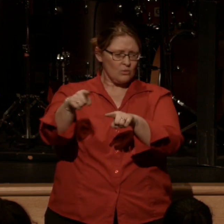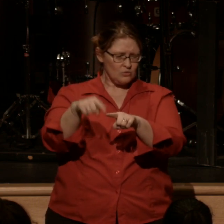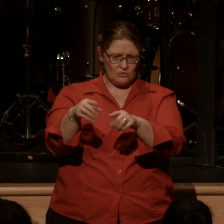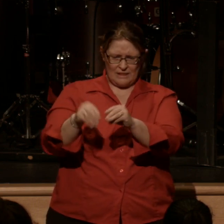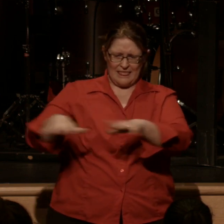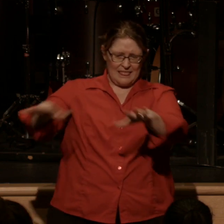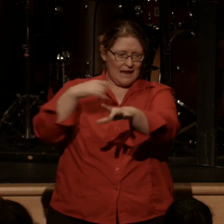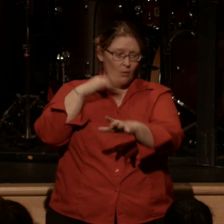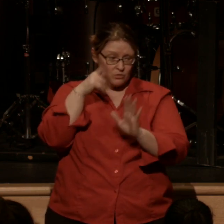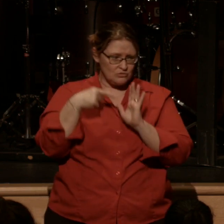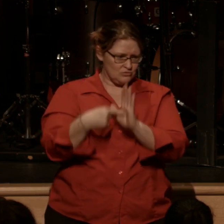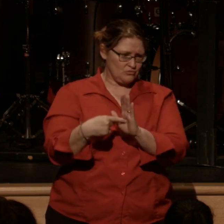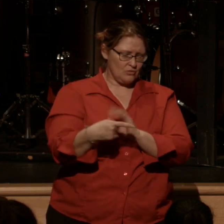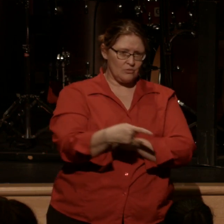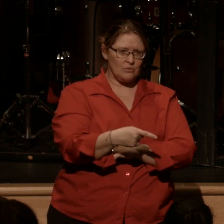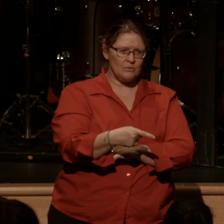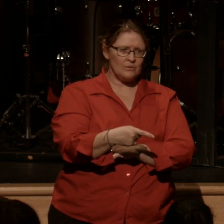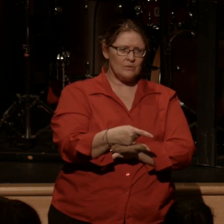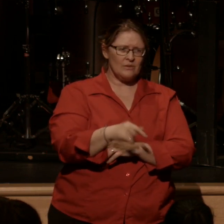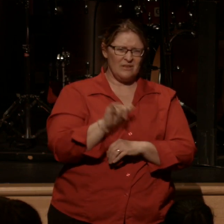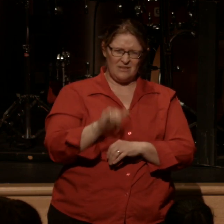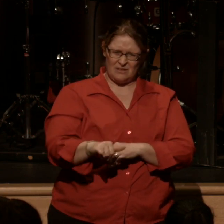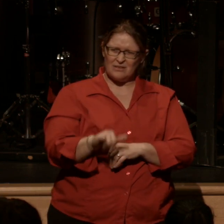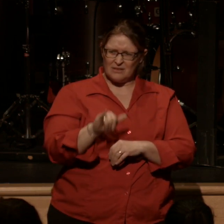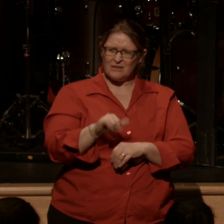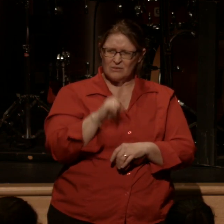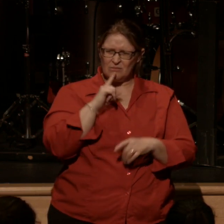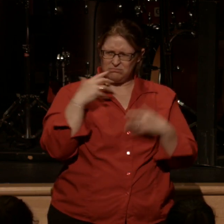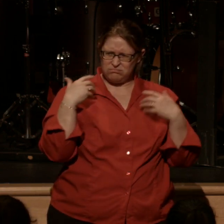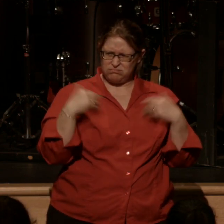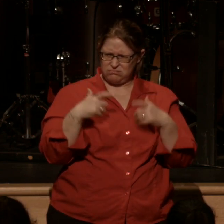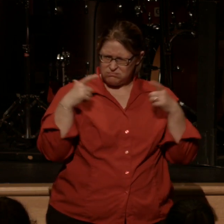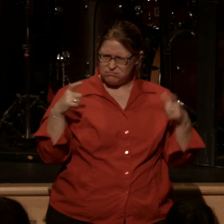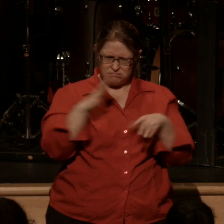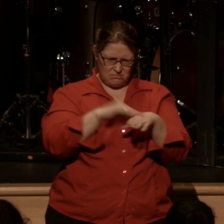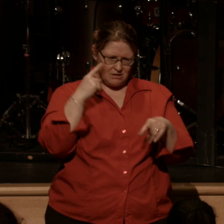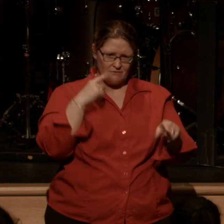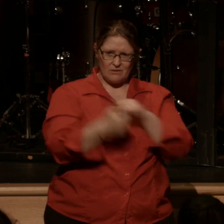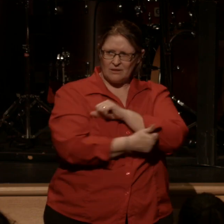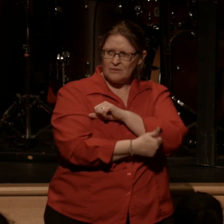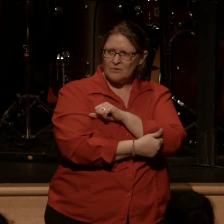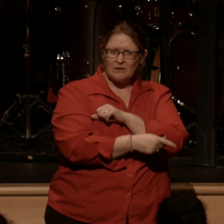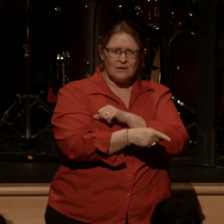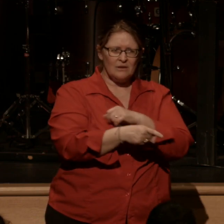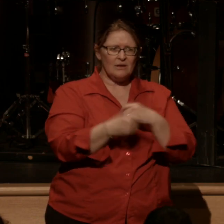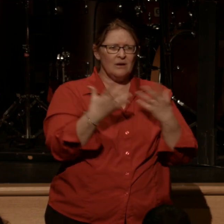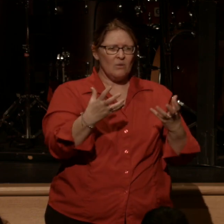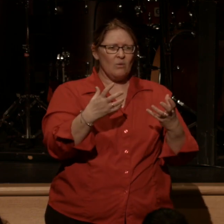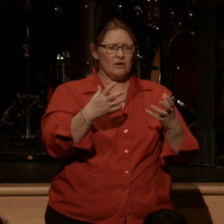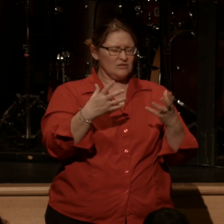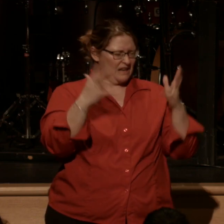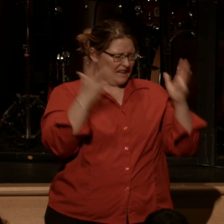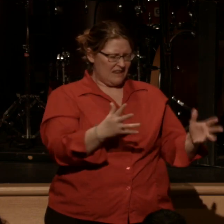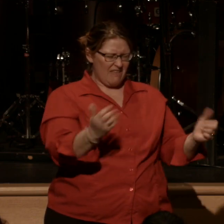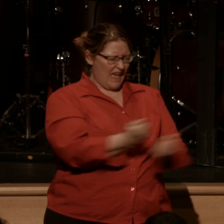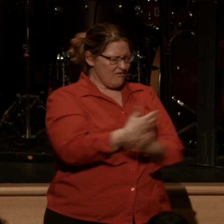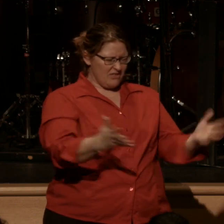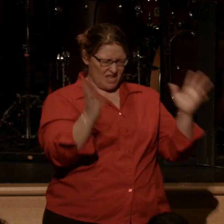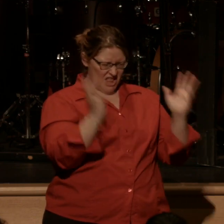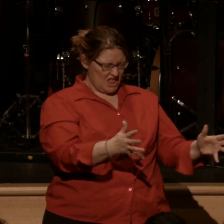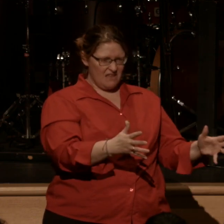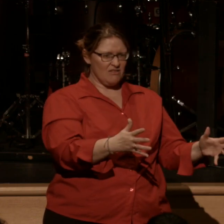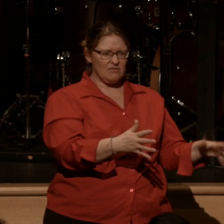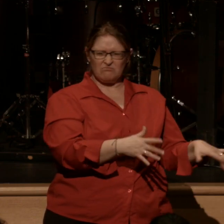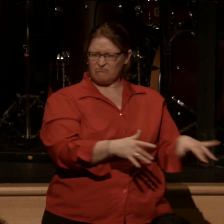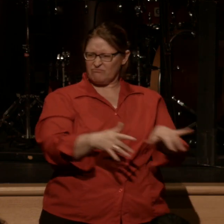you. This is an incredible call for Abraham. I want you to leave it all behind. And so the